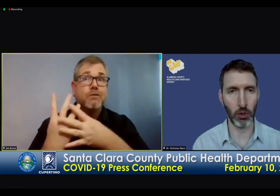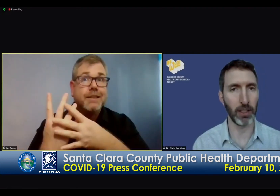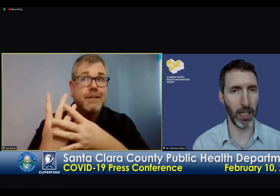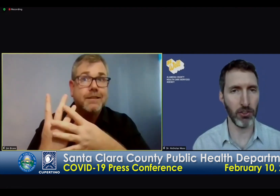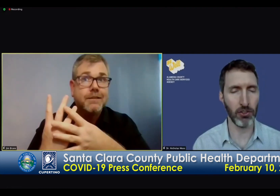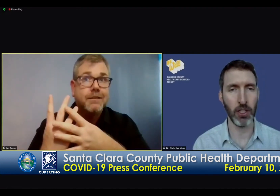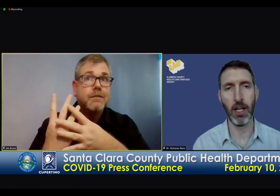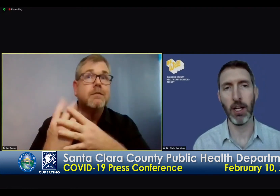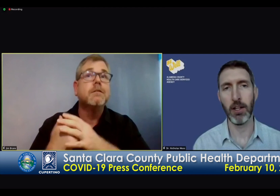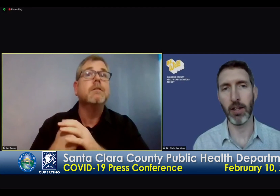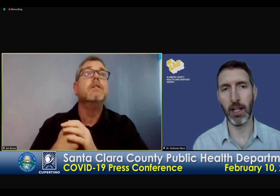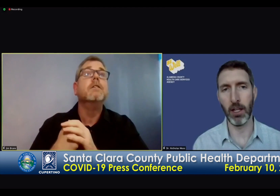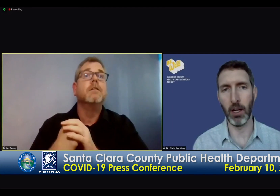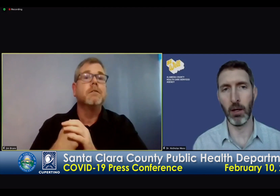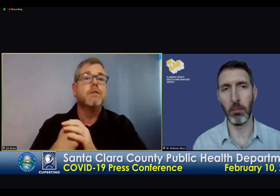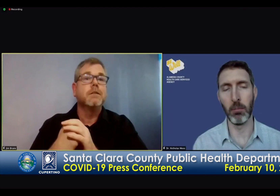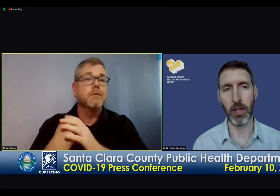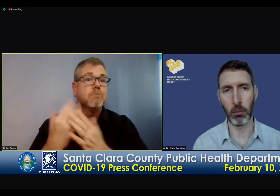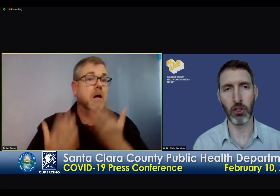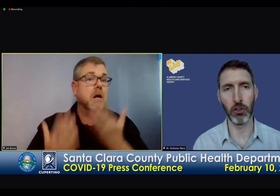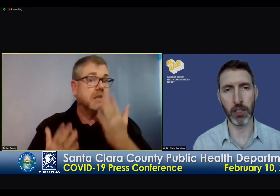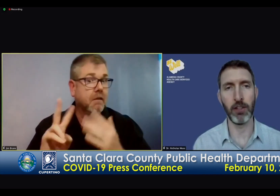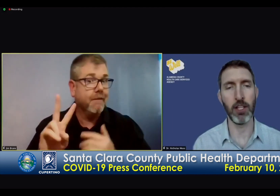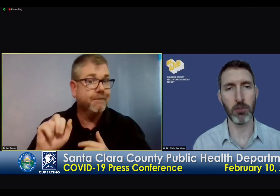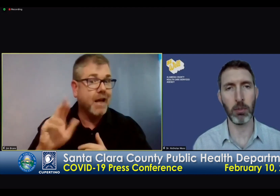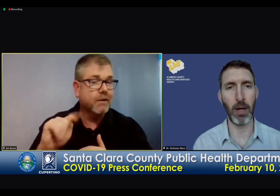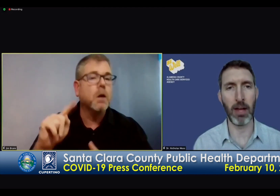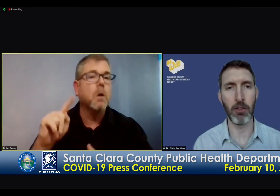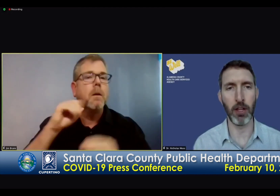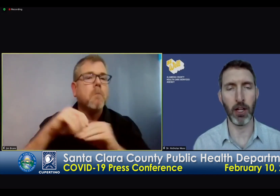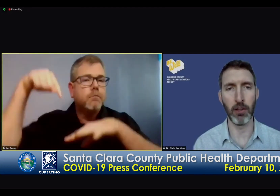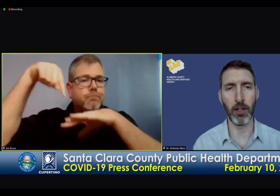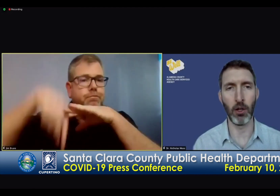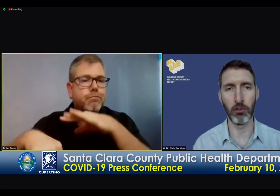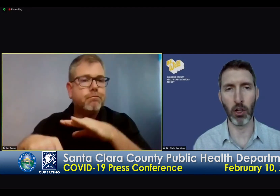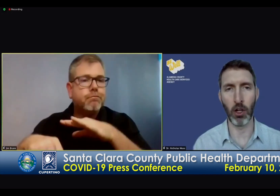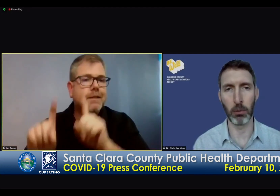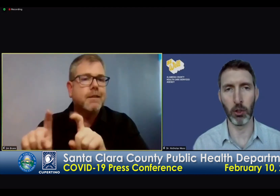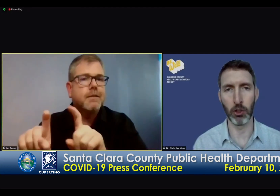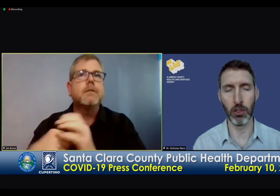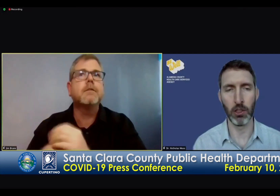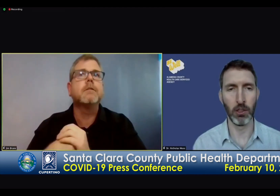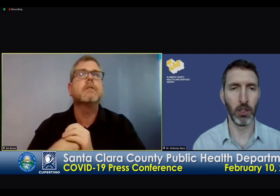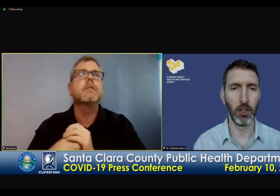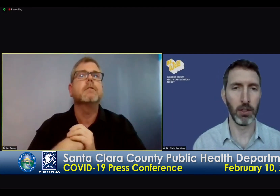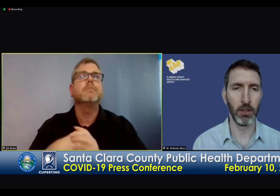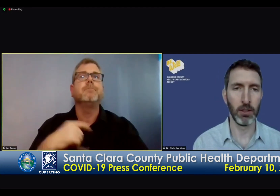to our case that resulted in this, but rather their overall approach.